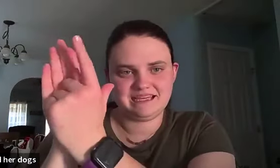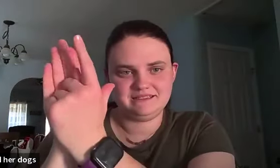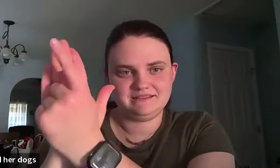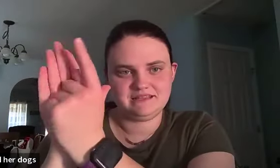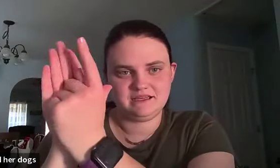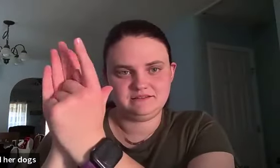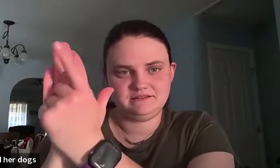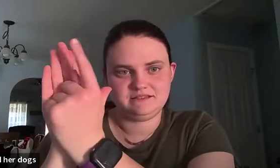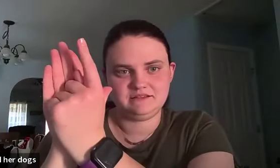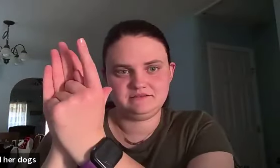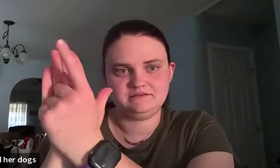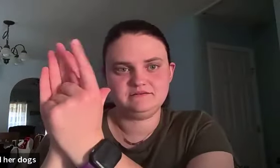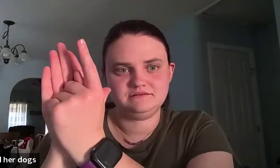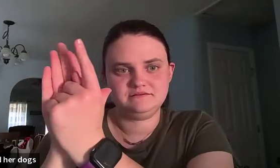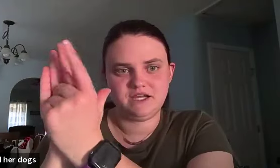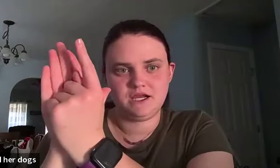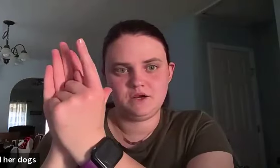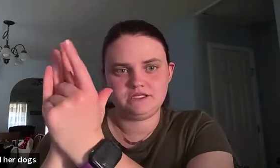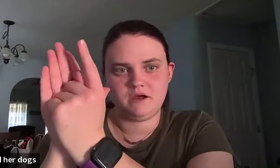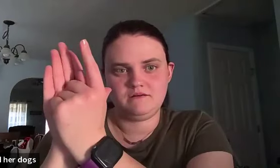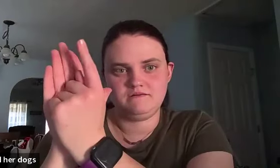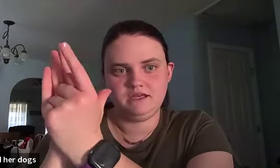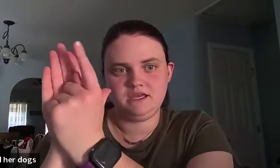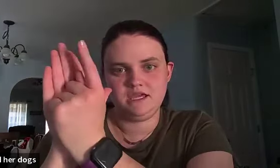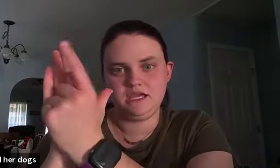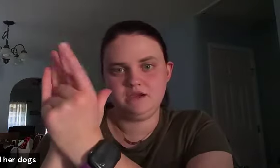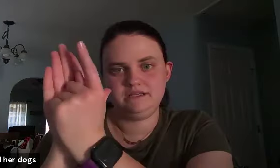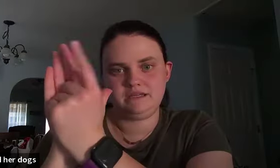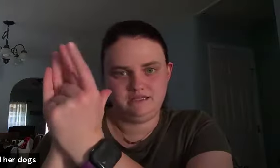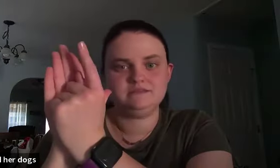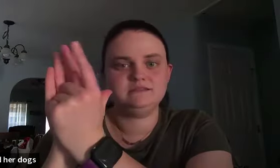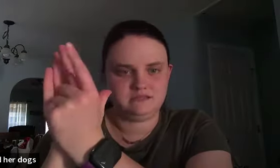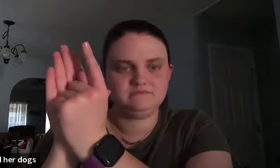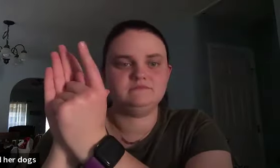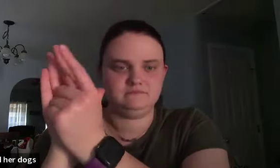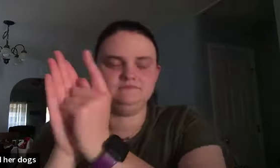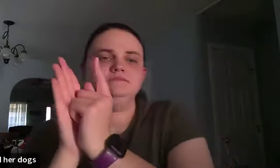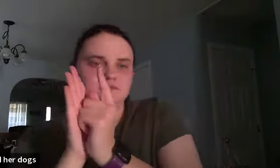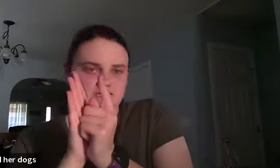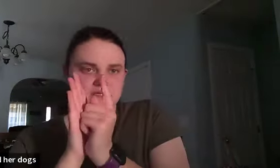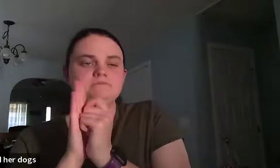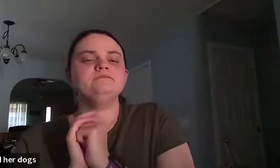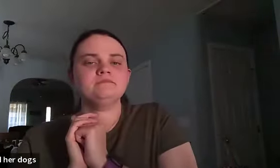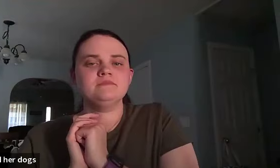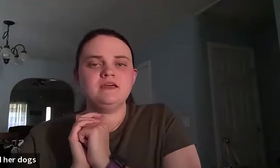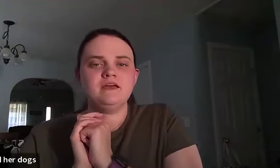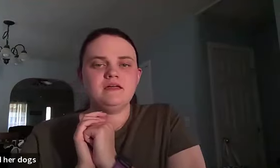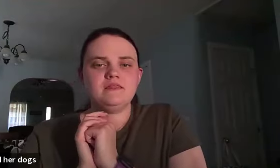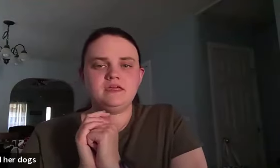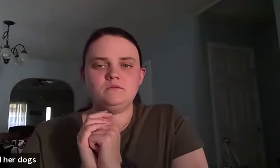second, second, second. Very small, very tiny. Second. Second. Then